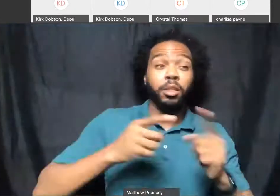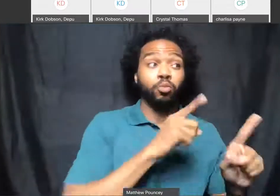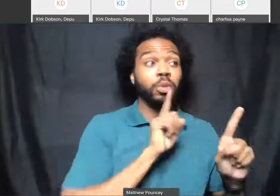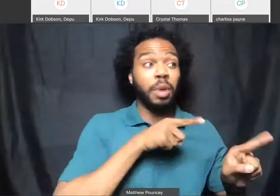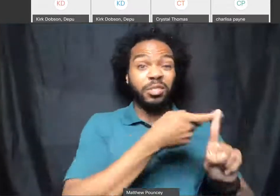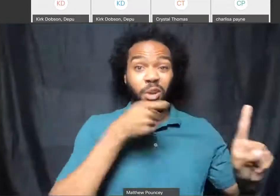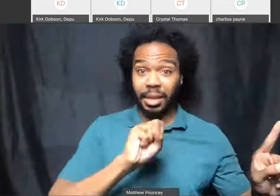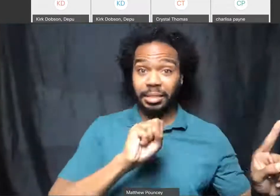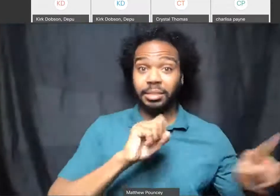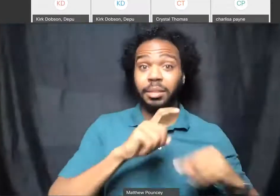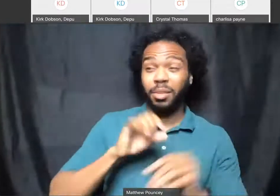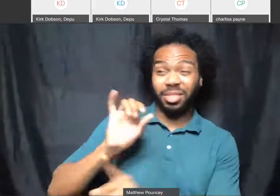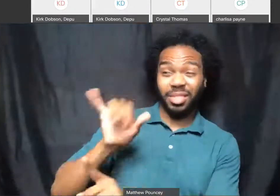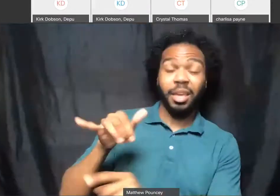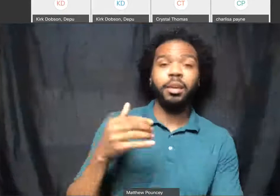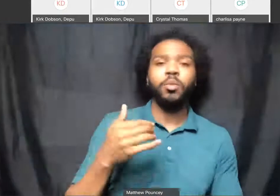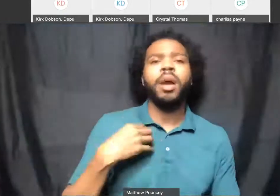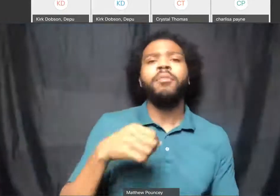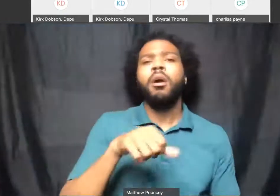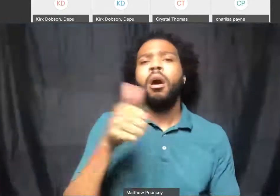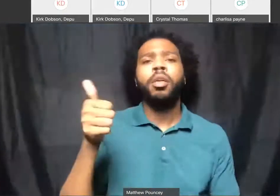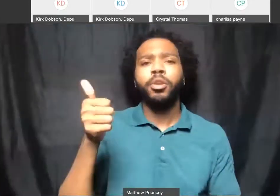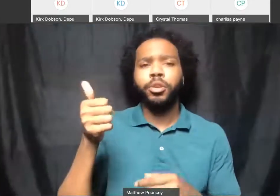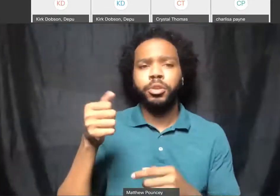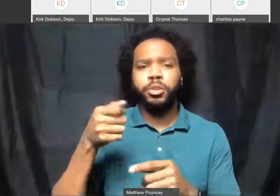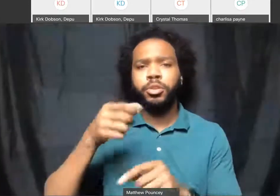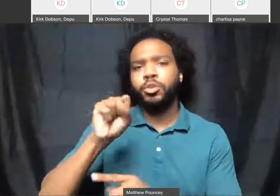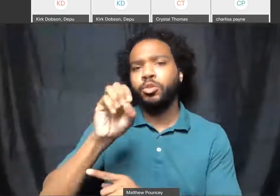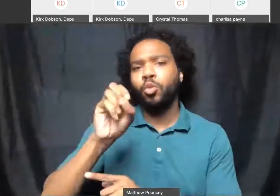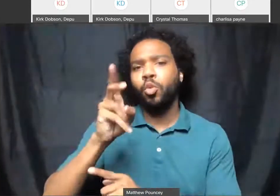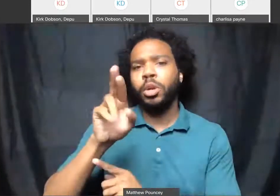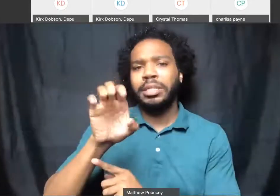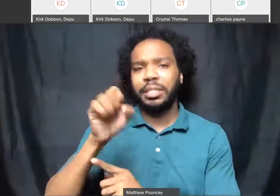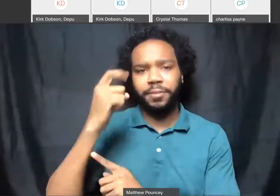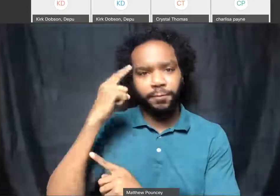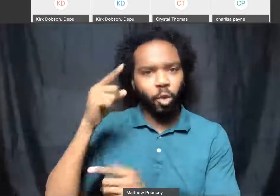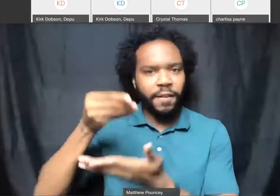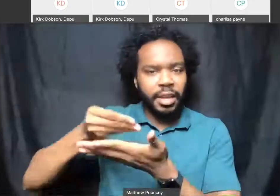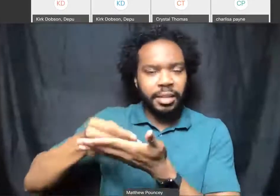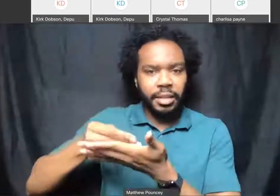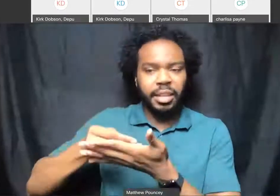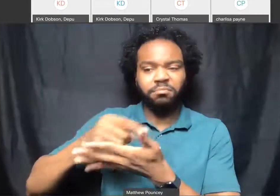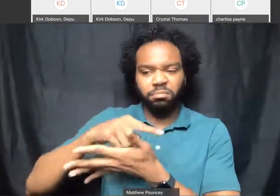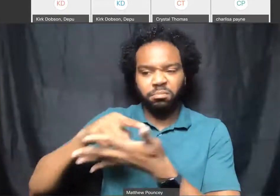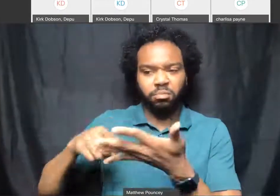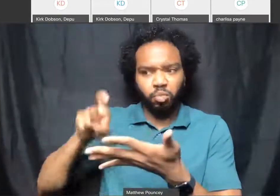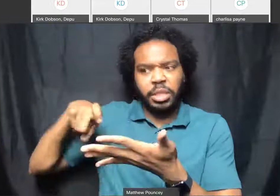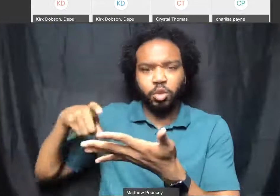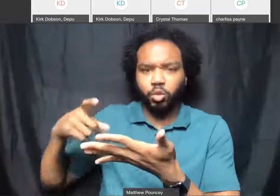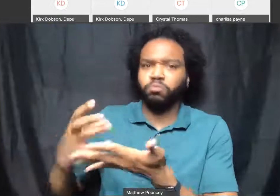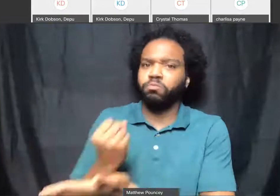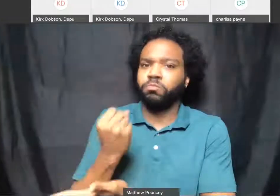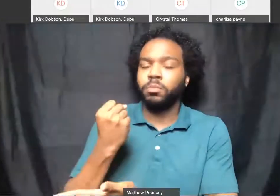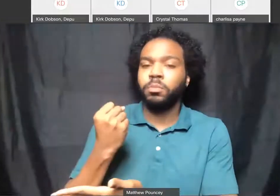are other sources of federal funding that are available and that those really need to be relied upon. One of